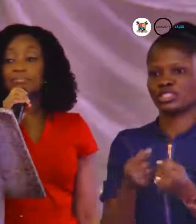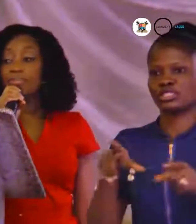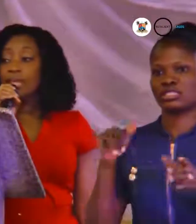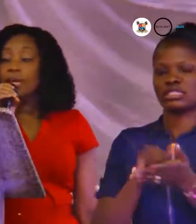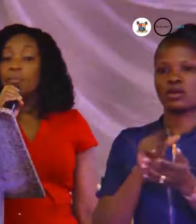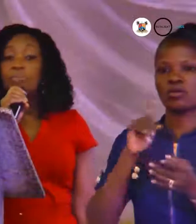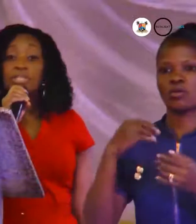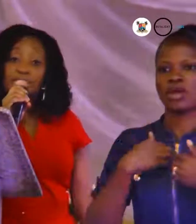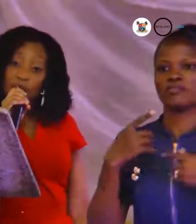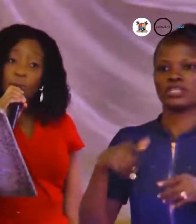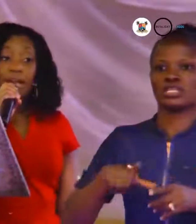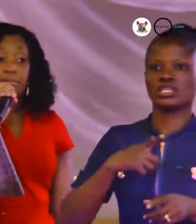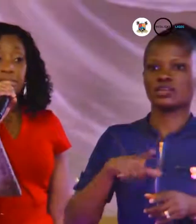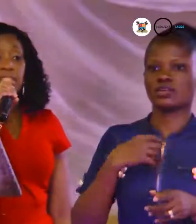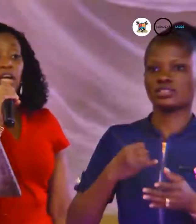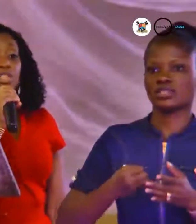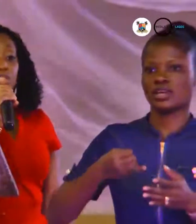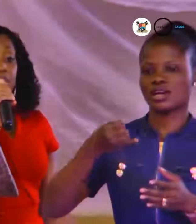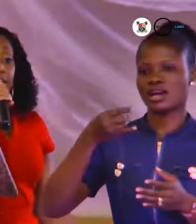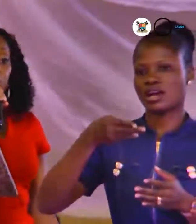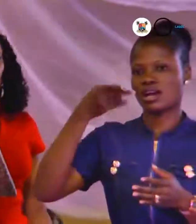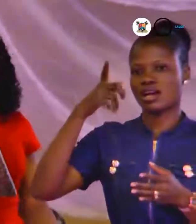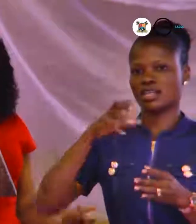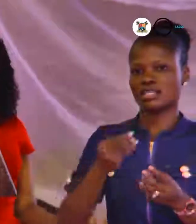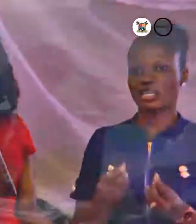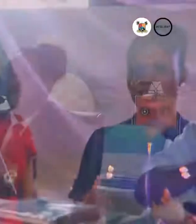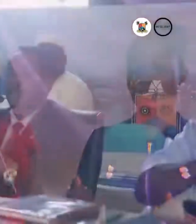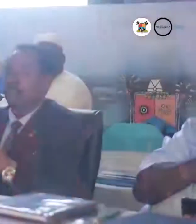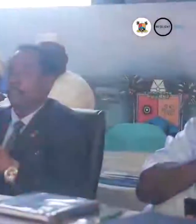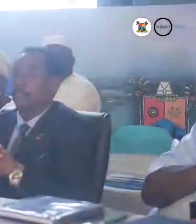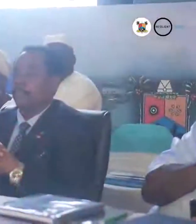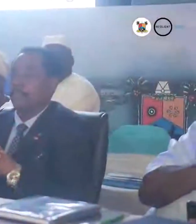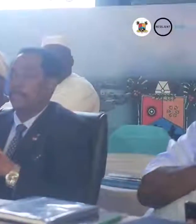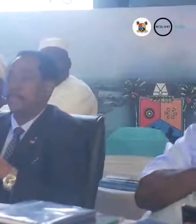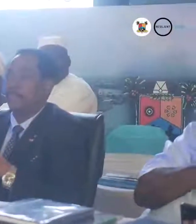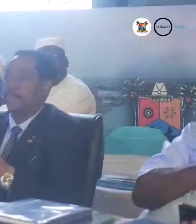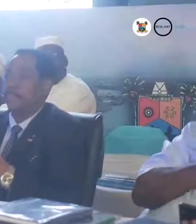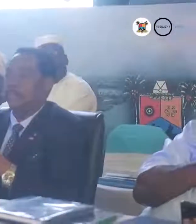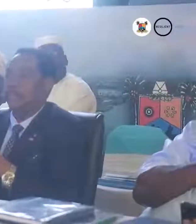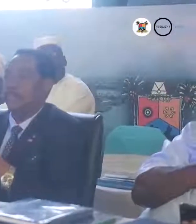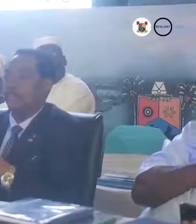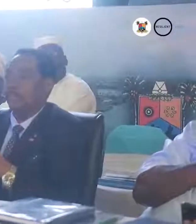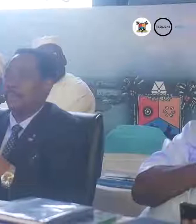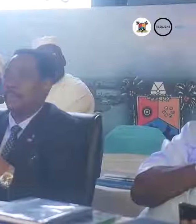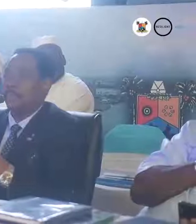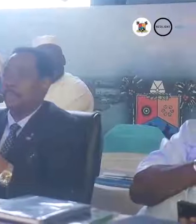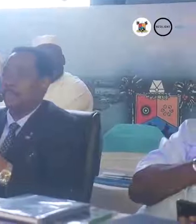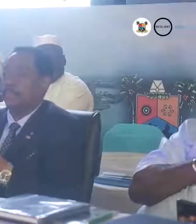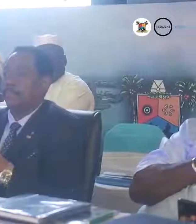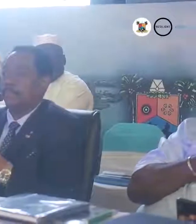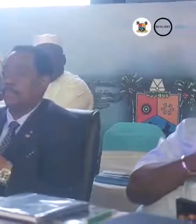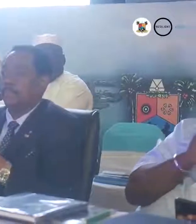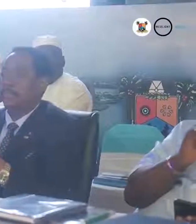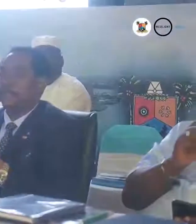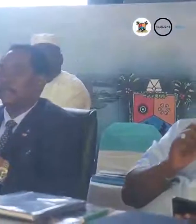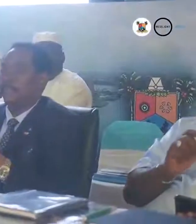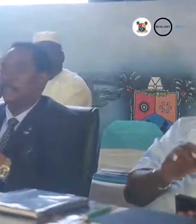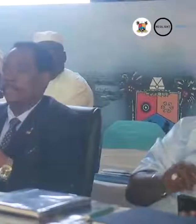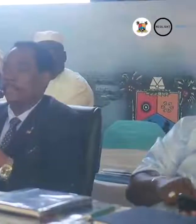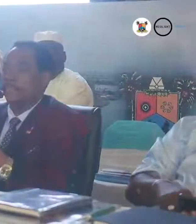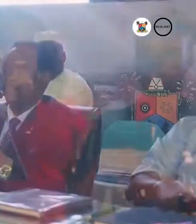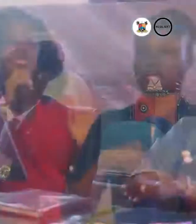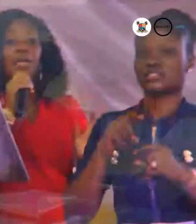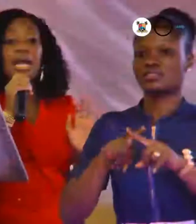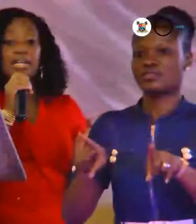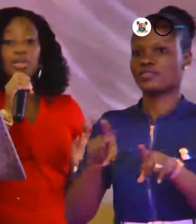Island, building collapse, just like the one we also had in Lagos Island. And these are things that are short, sudden,